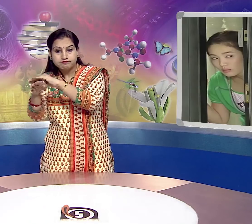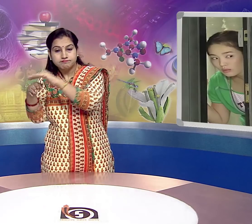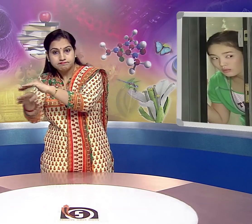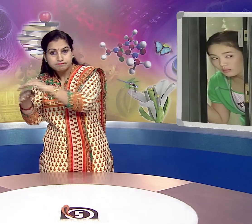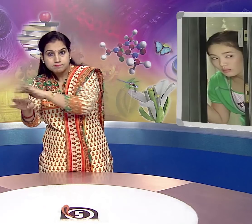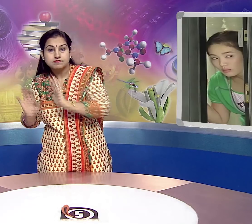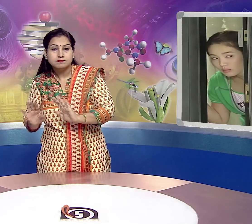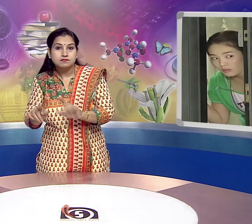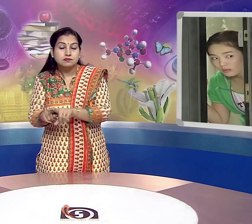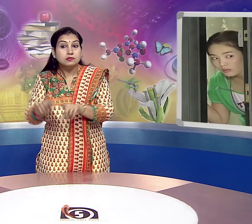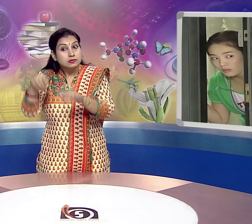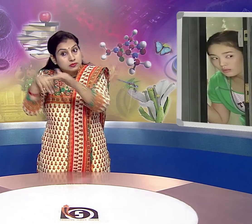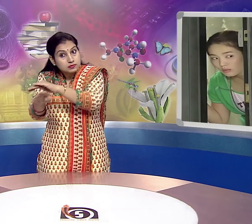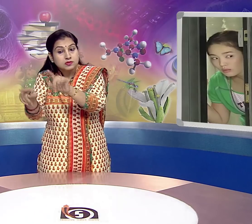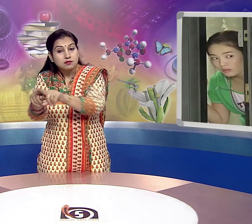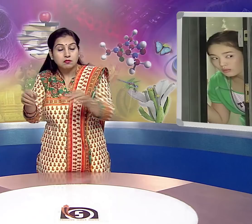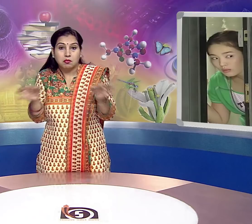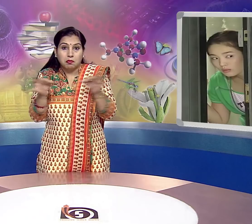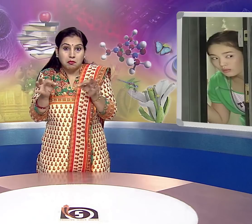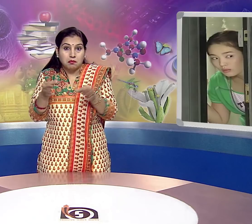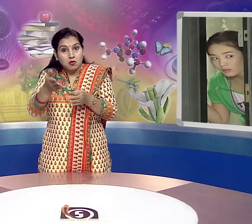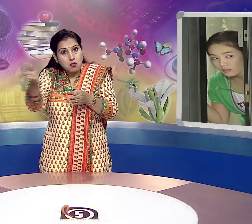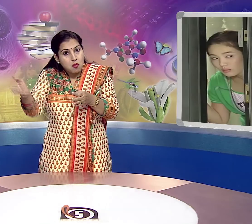they were still feeling nervous.